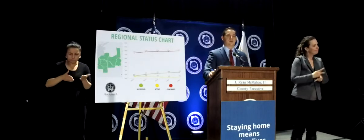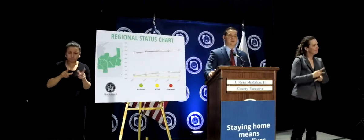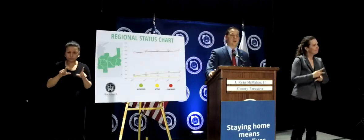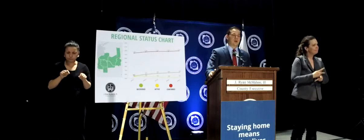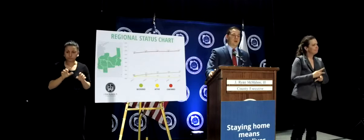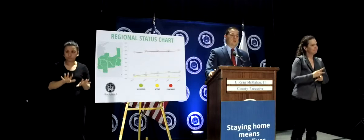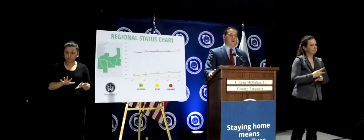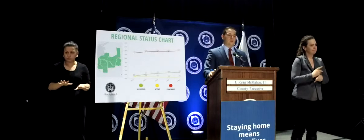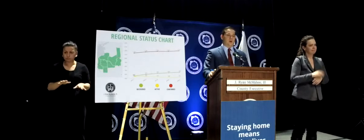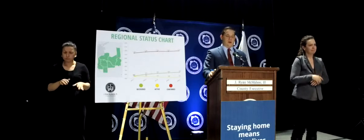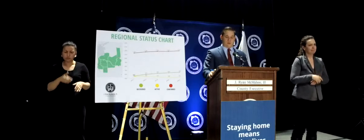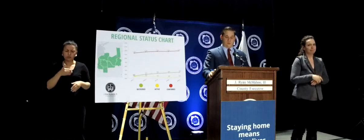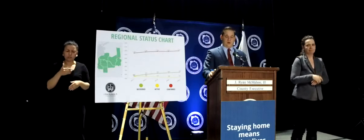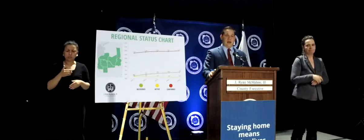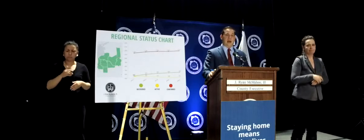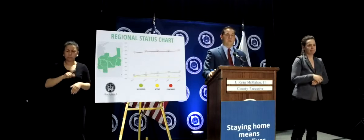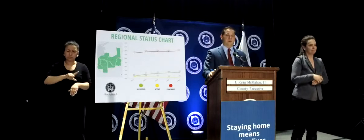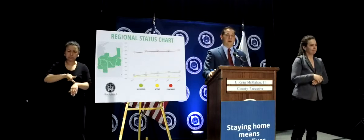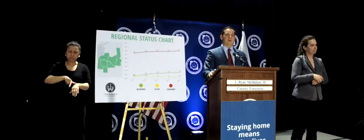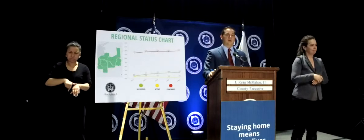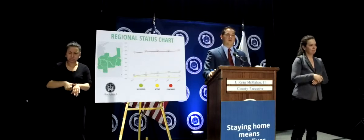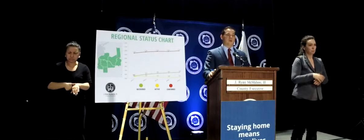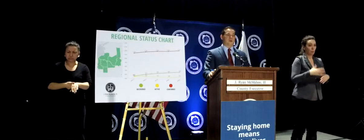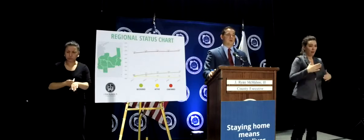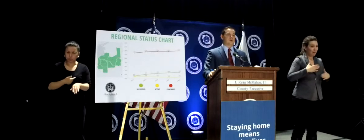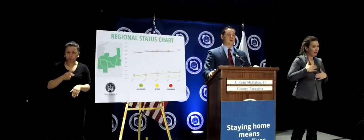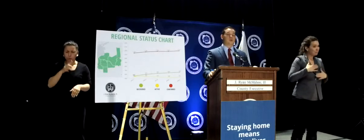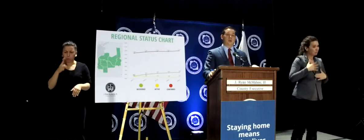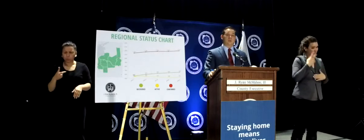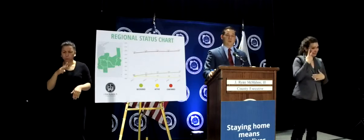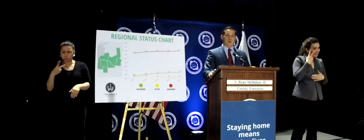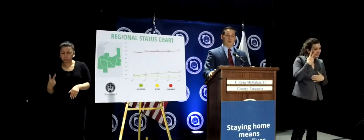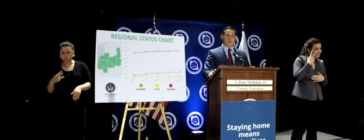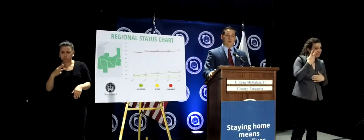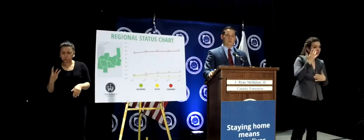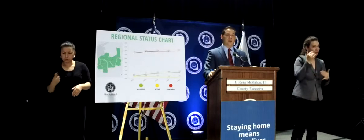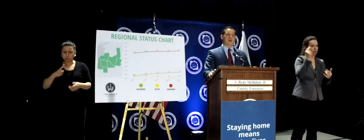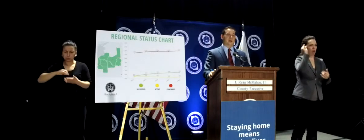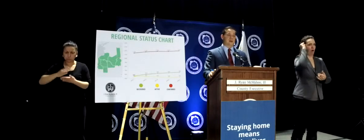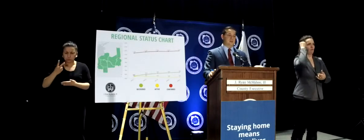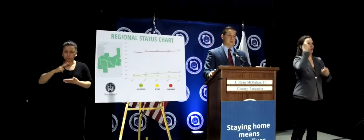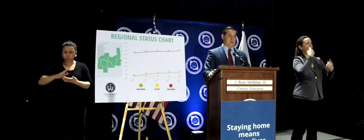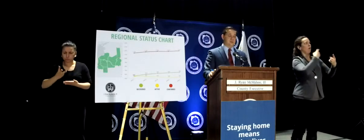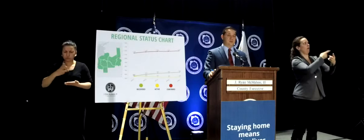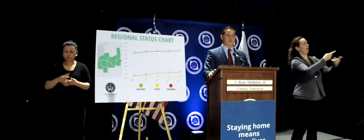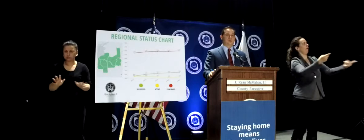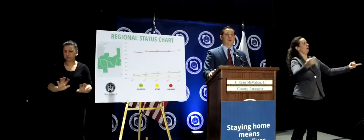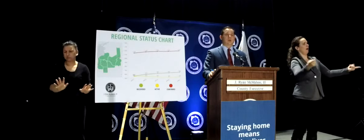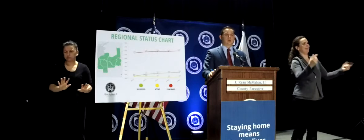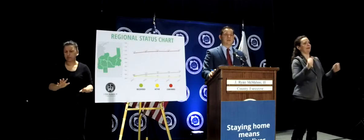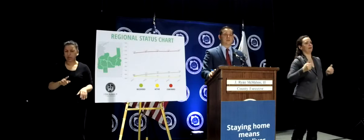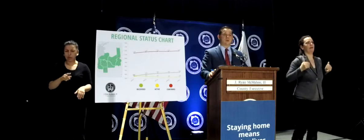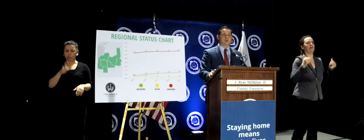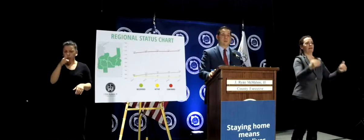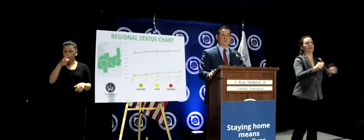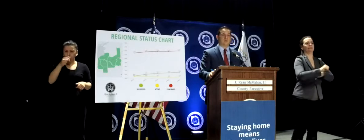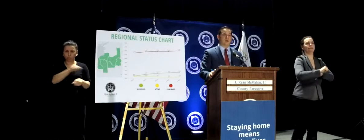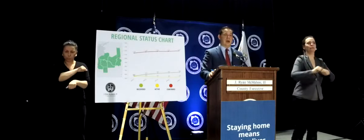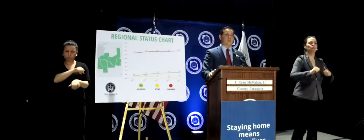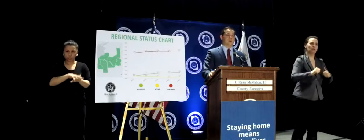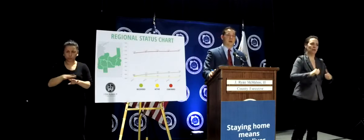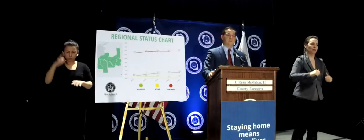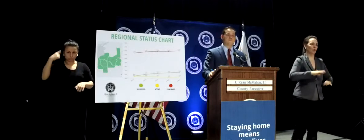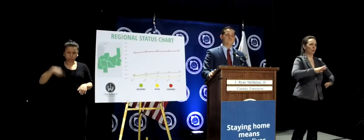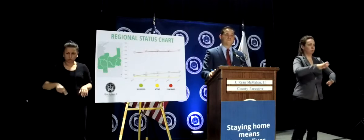serious things. So we're very happy that the governor loosened up these regulations, recognizing he listened to us. I'm